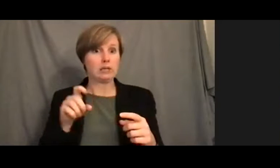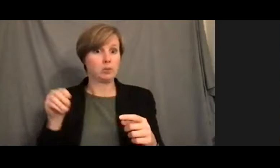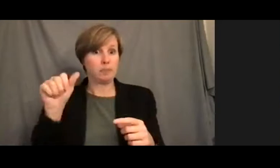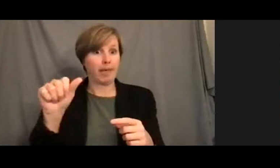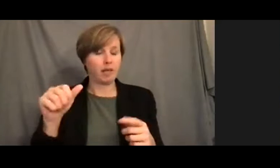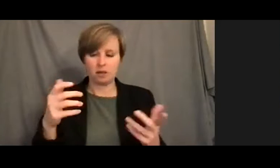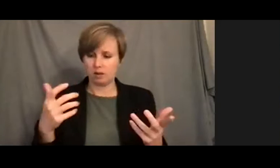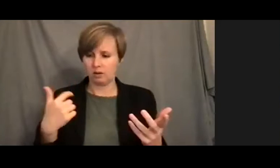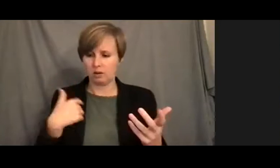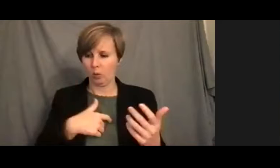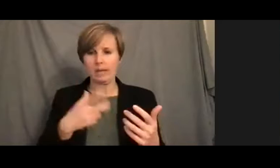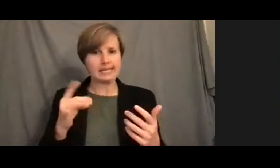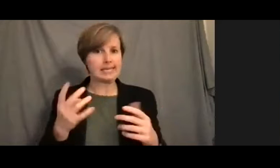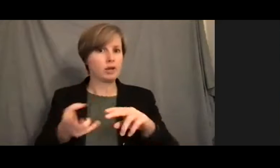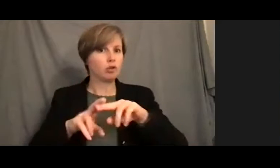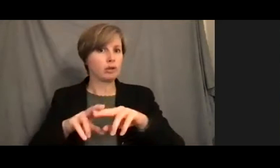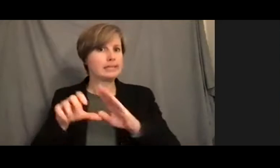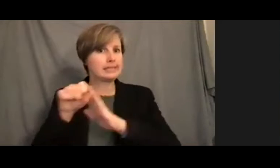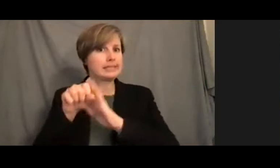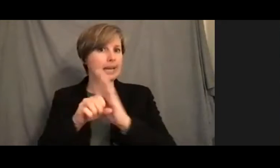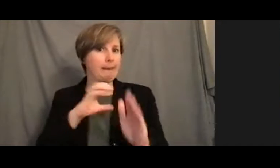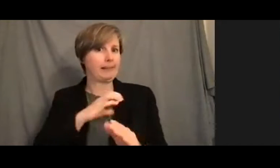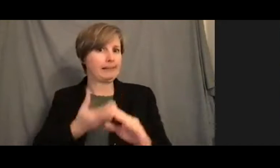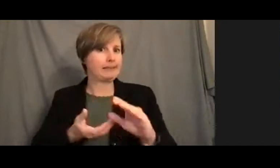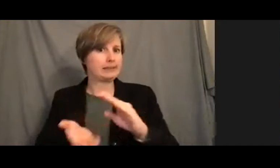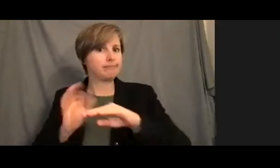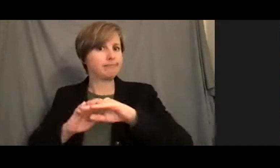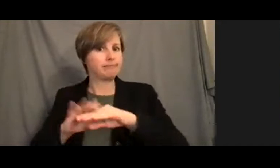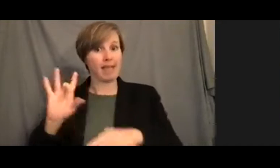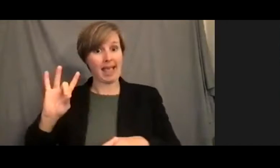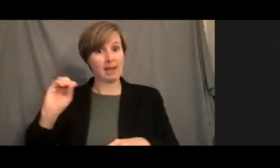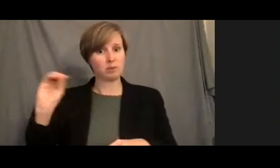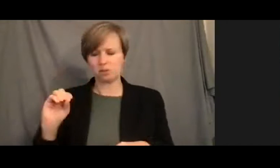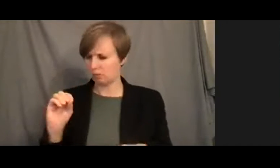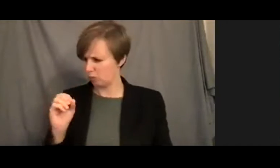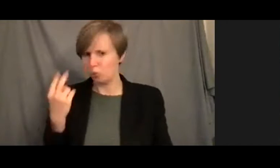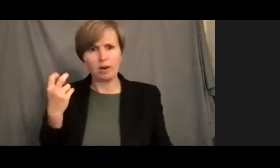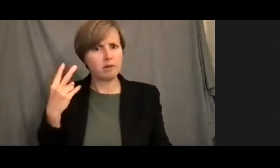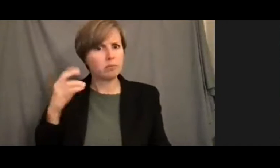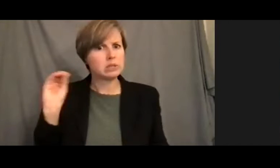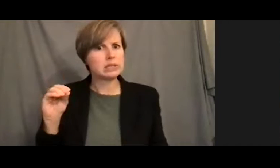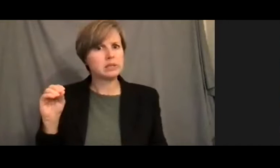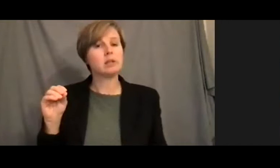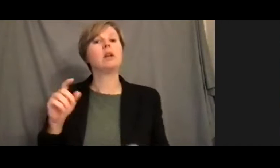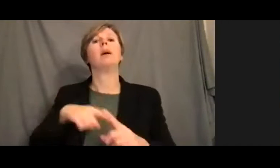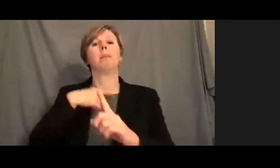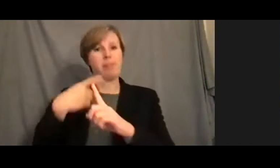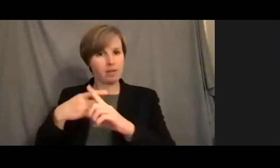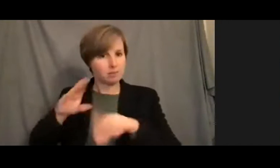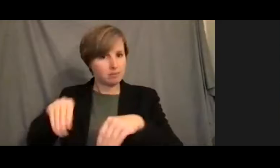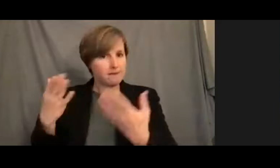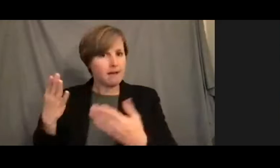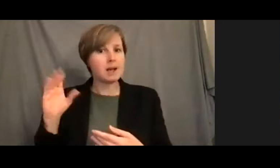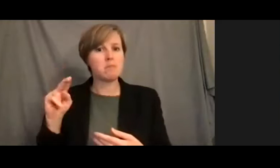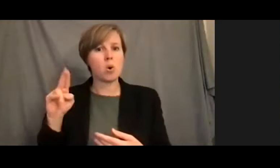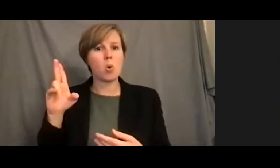we've increased the state police pay by quite a lot, 8%, I think, or maybe it's 12%. Plus, we've given them a bonus, which will